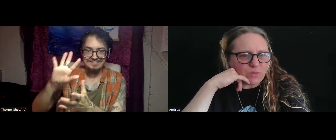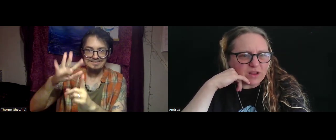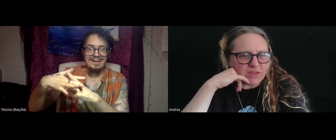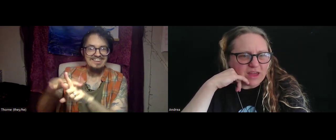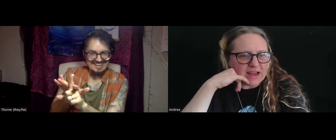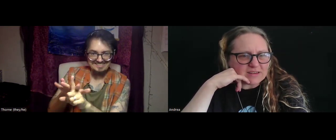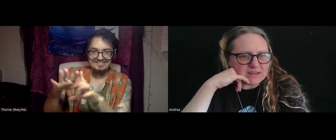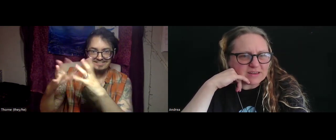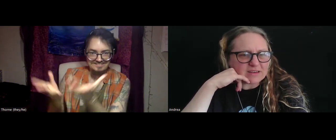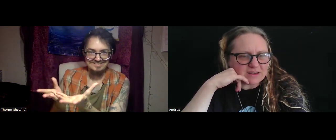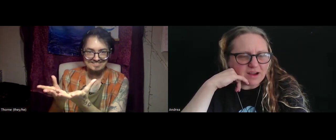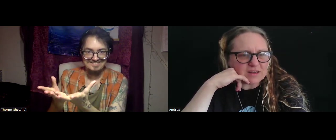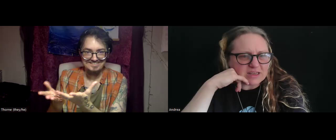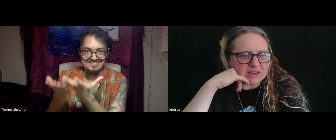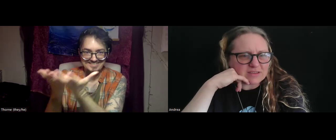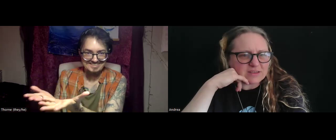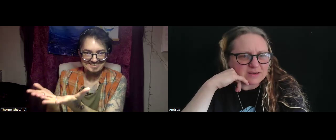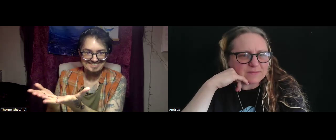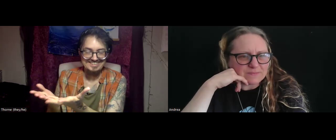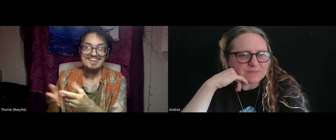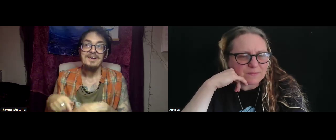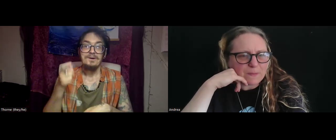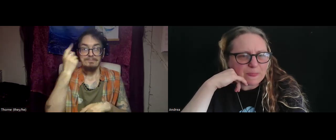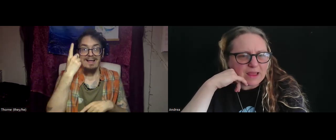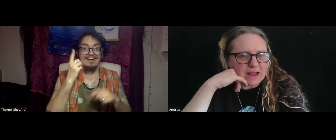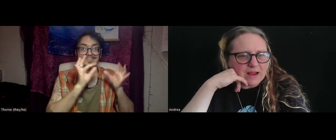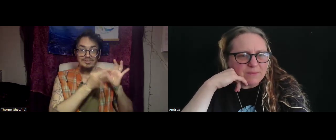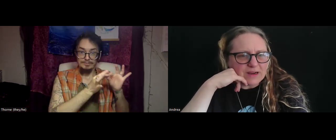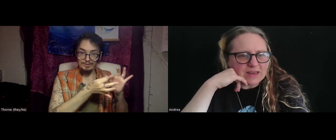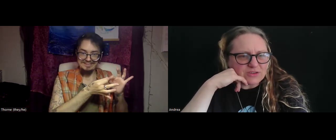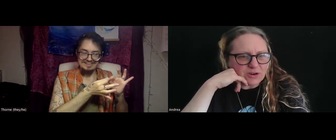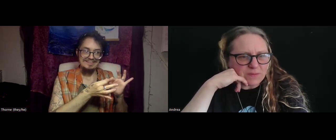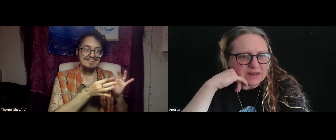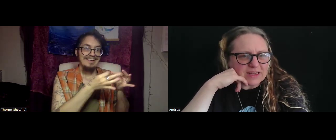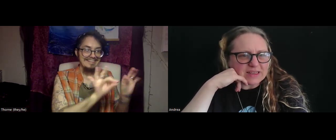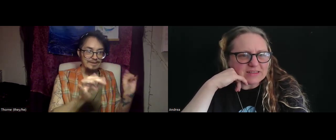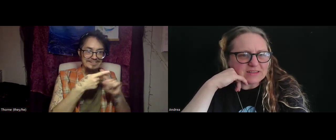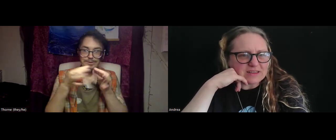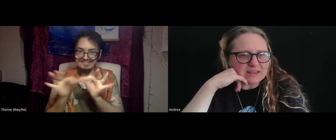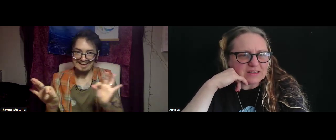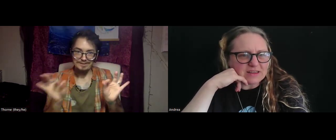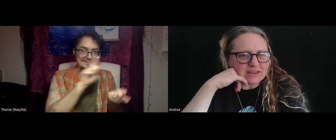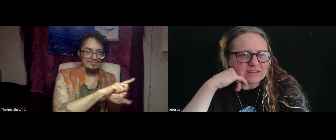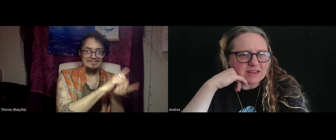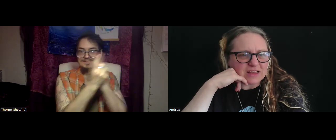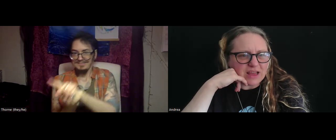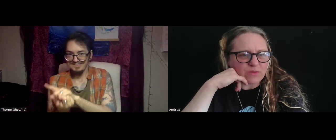with that context. But interpreting is like language